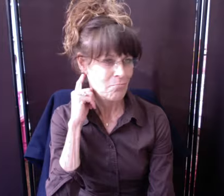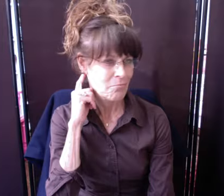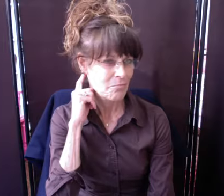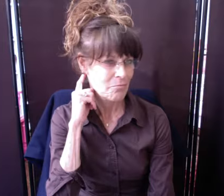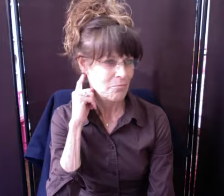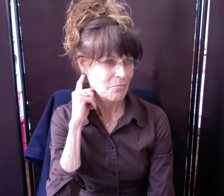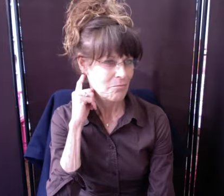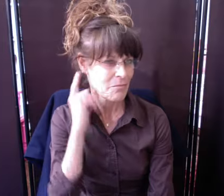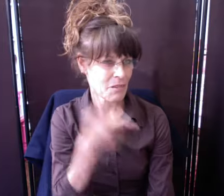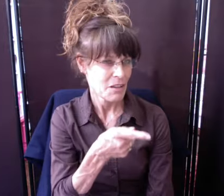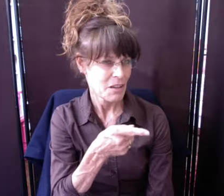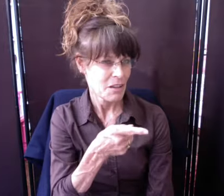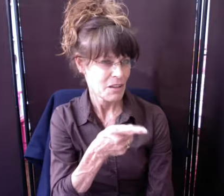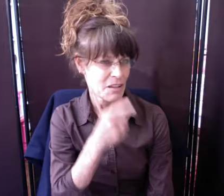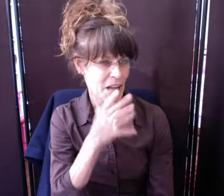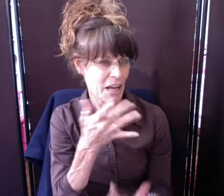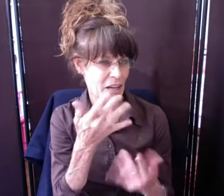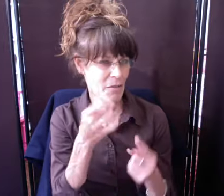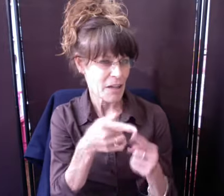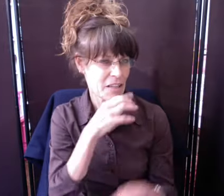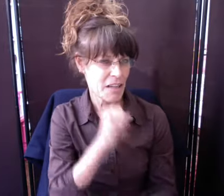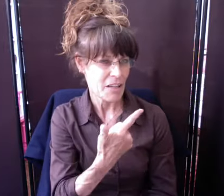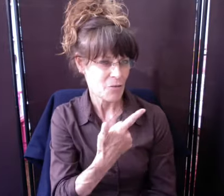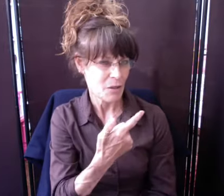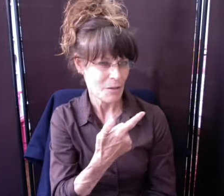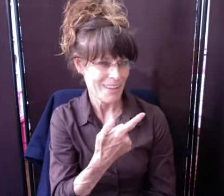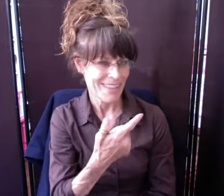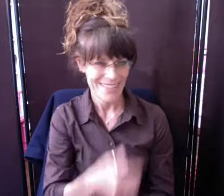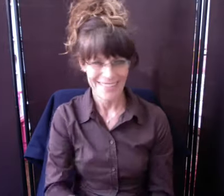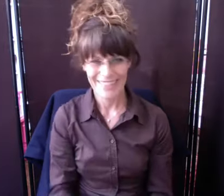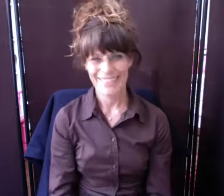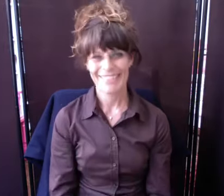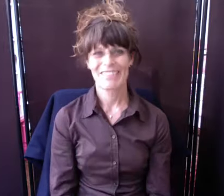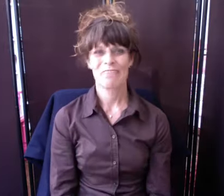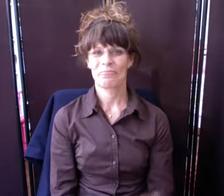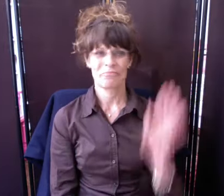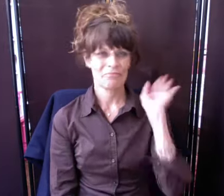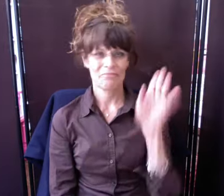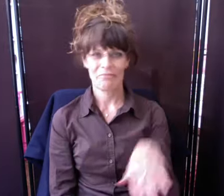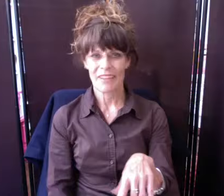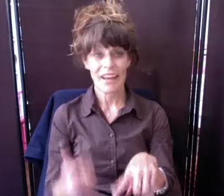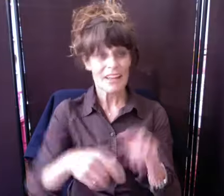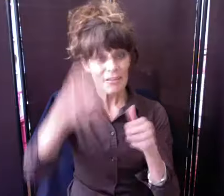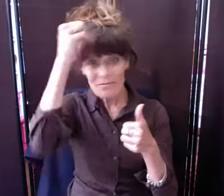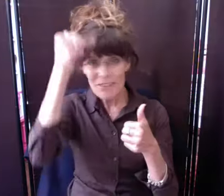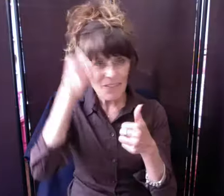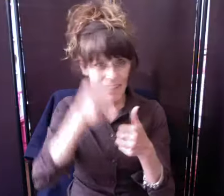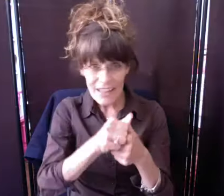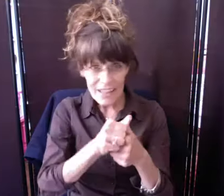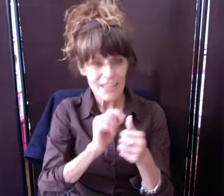I was like, shut up. And then I just went about my day. But I didn't even remember that till I was well into my sobriety. And